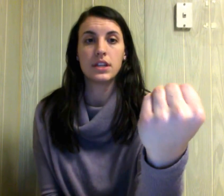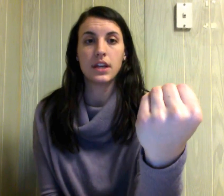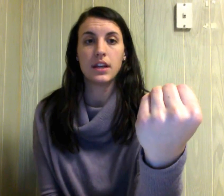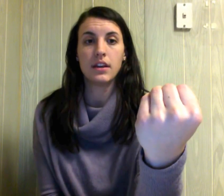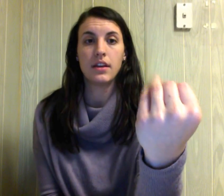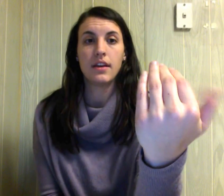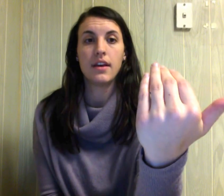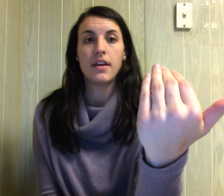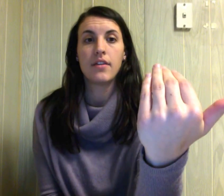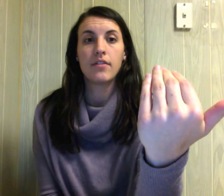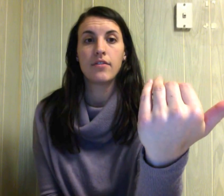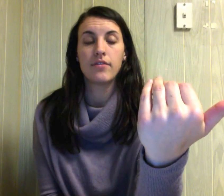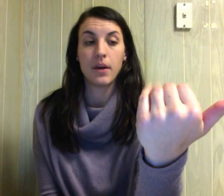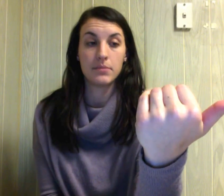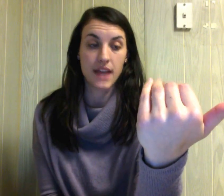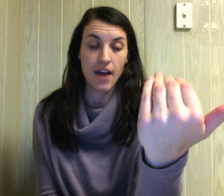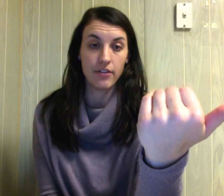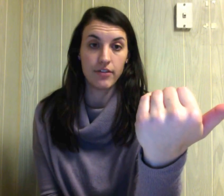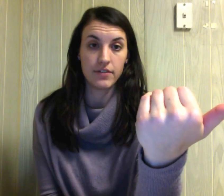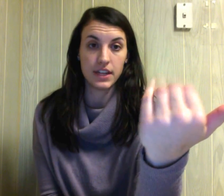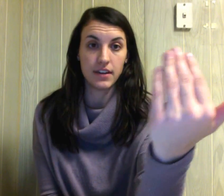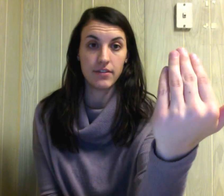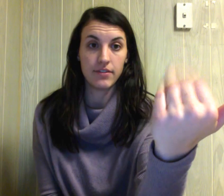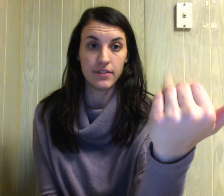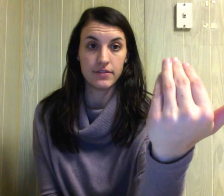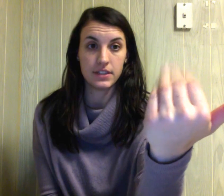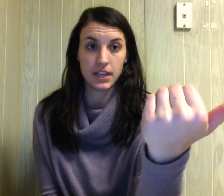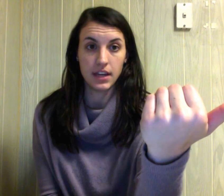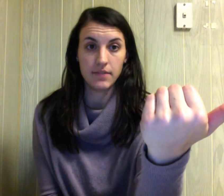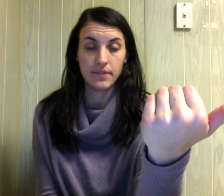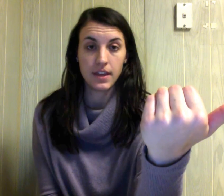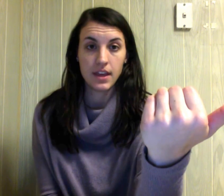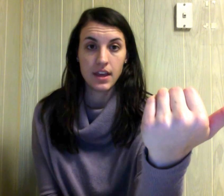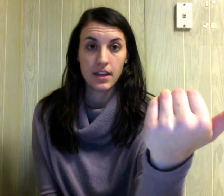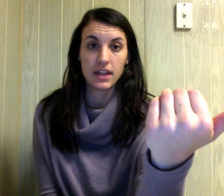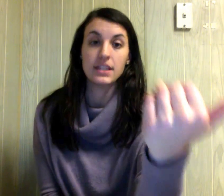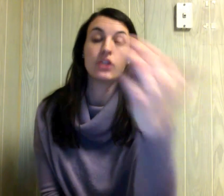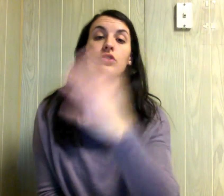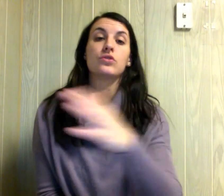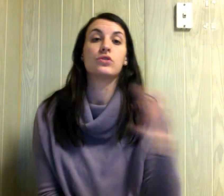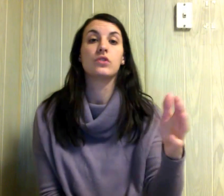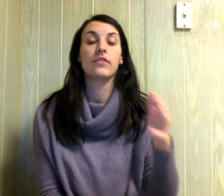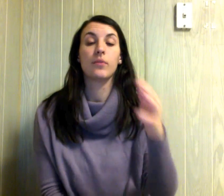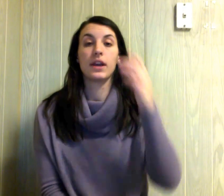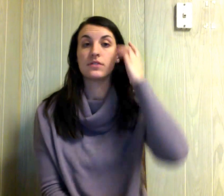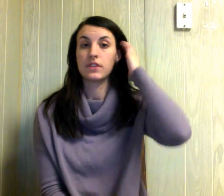14. Thumbs out for 15. 15. Then I said you could do it 2 different ways for the